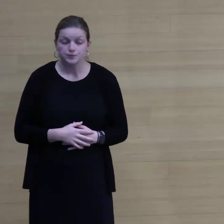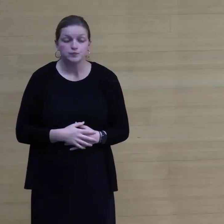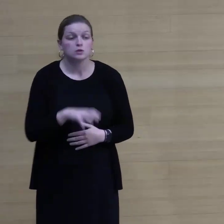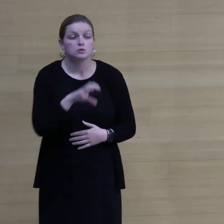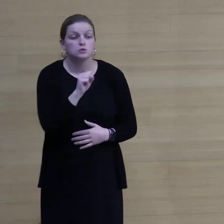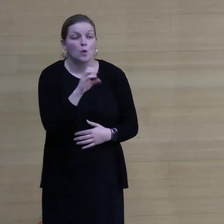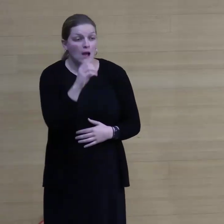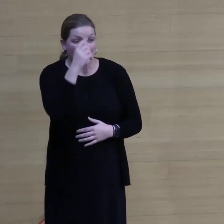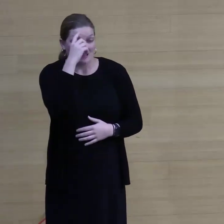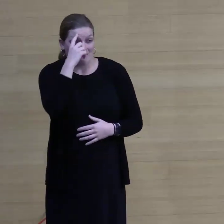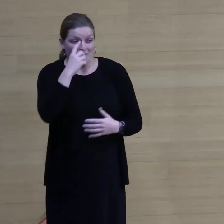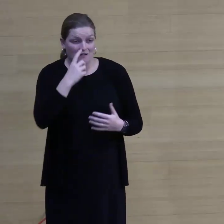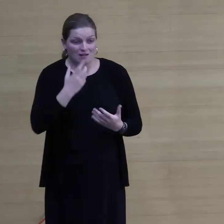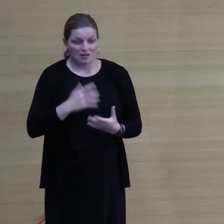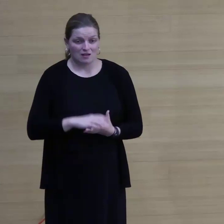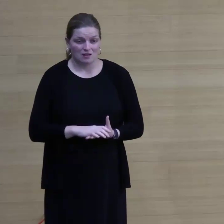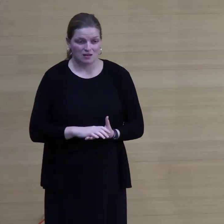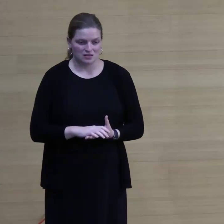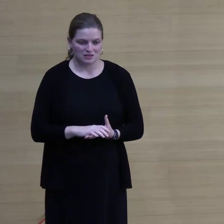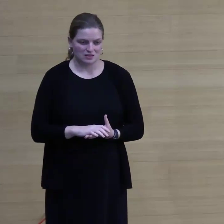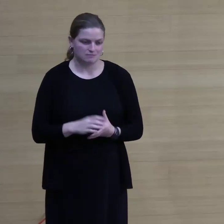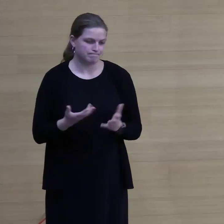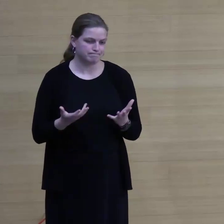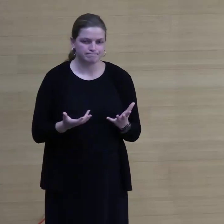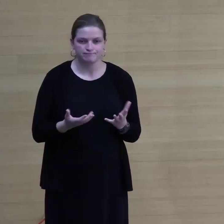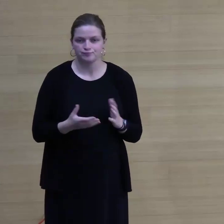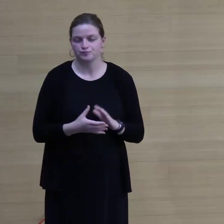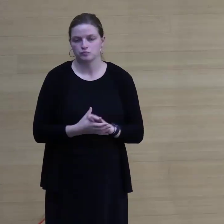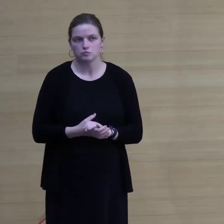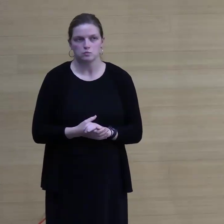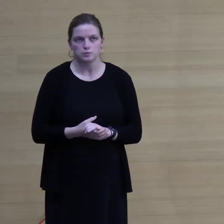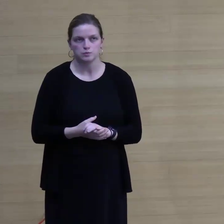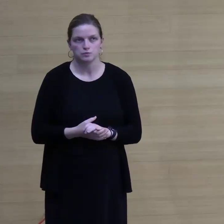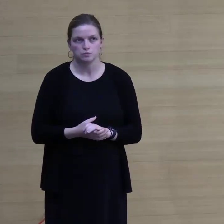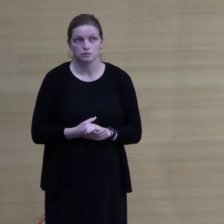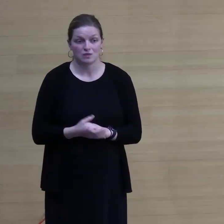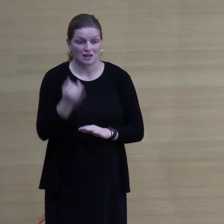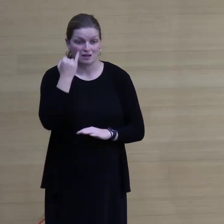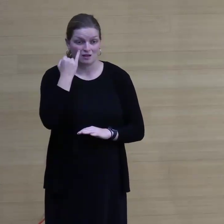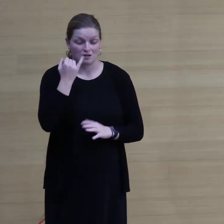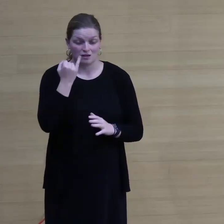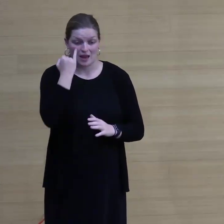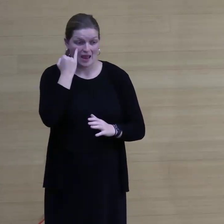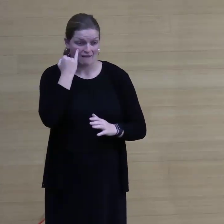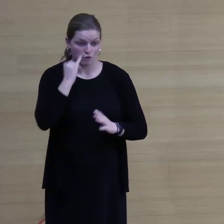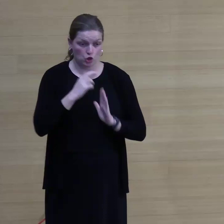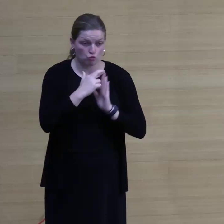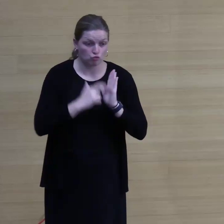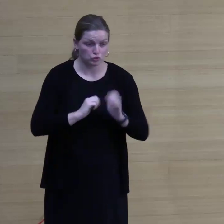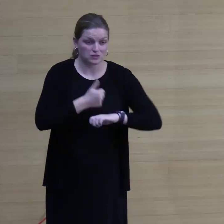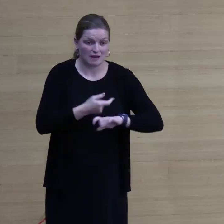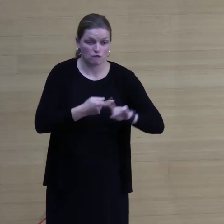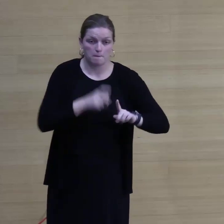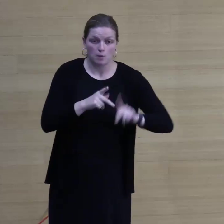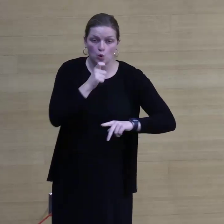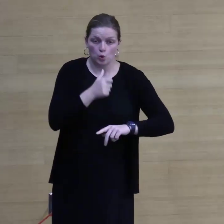it's one of those things, especially when the rules of engagement are determined, frankly, by non-disabled